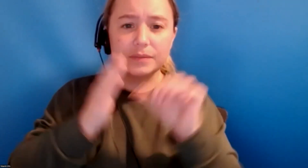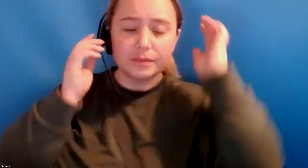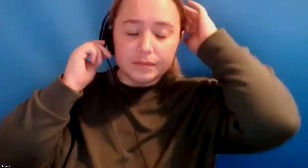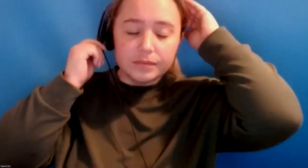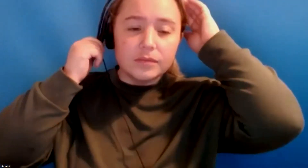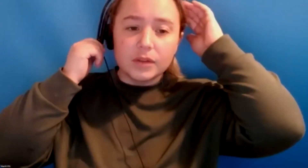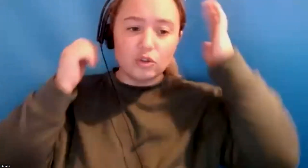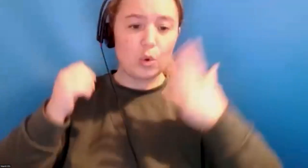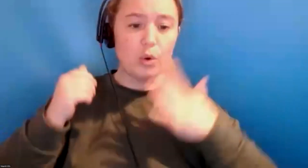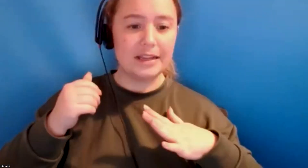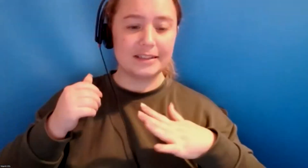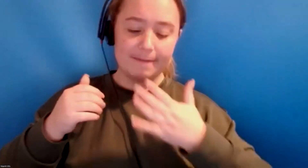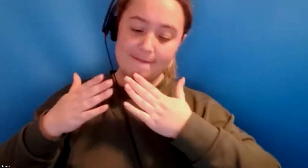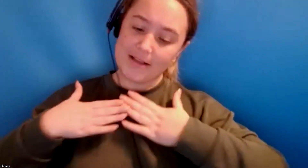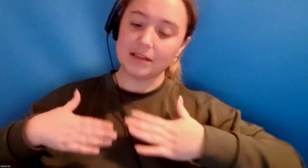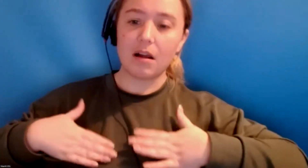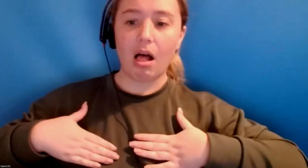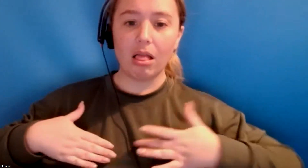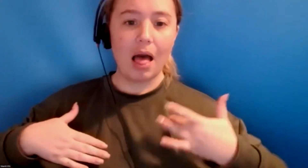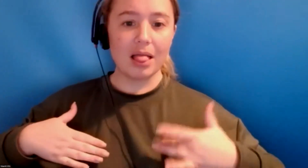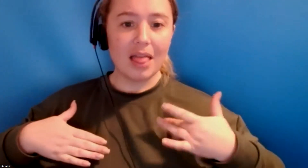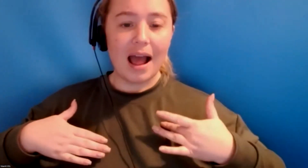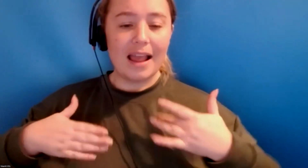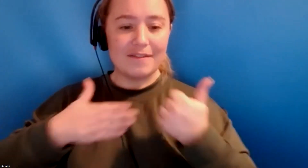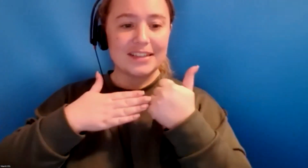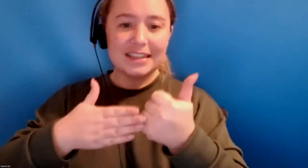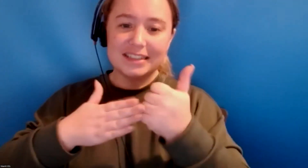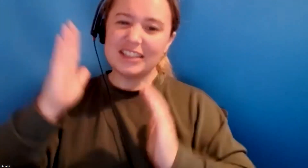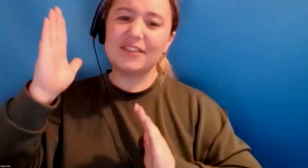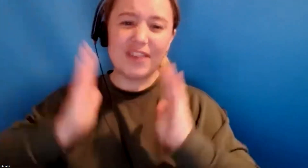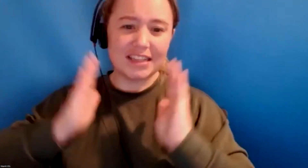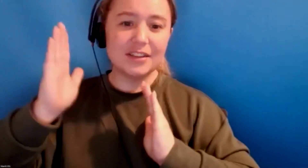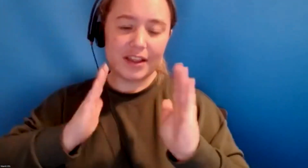physical sort of live assistance to assist with planning.